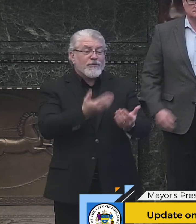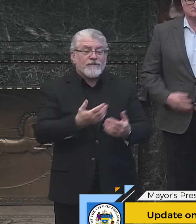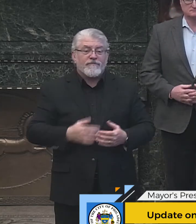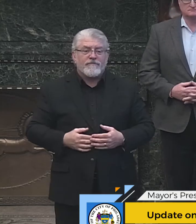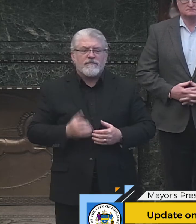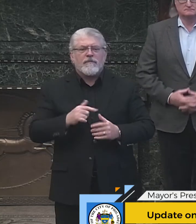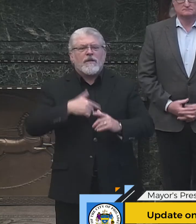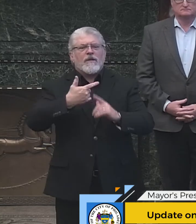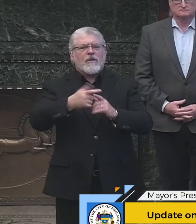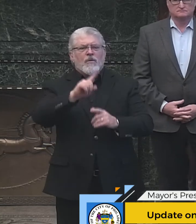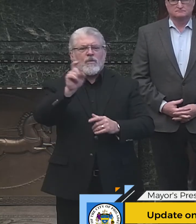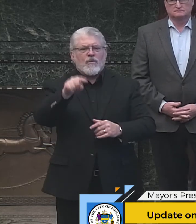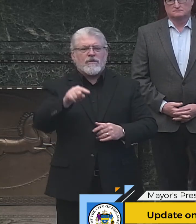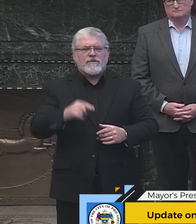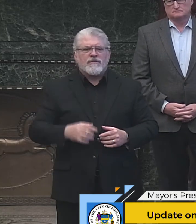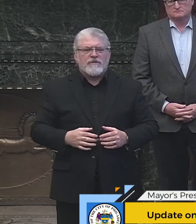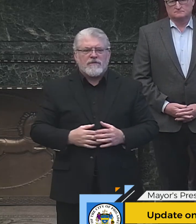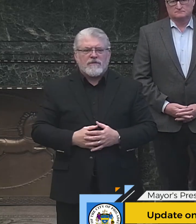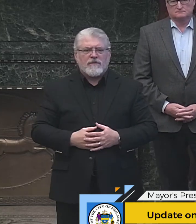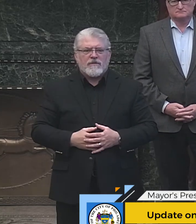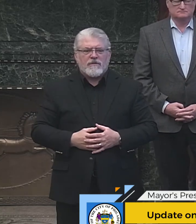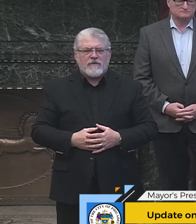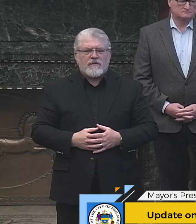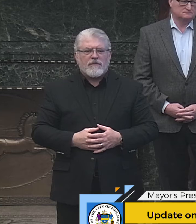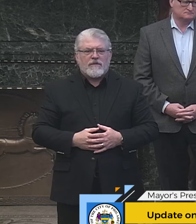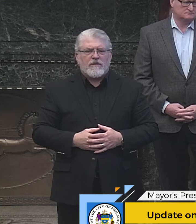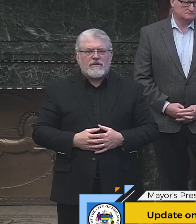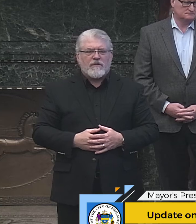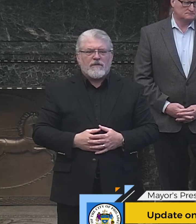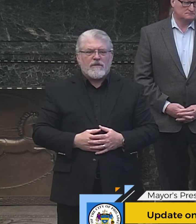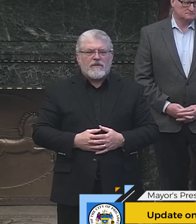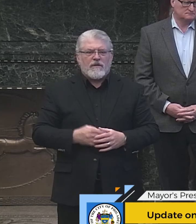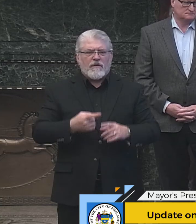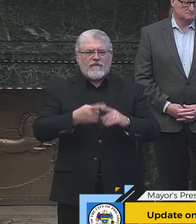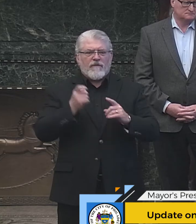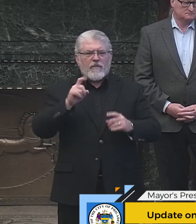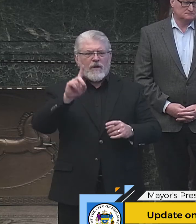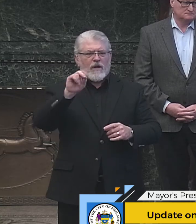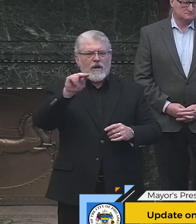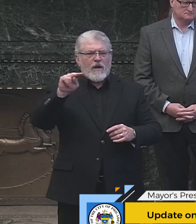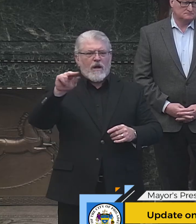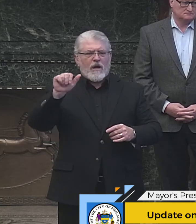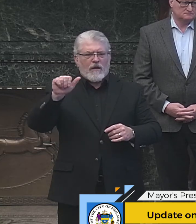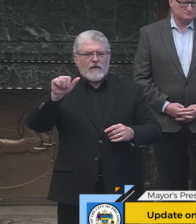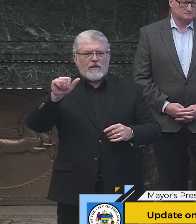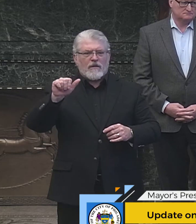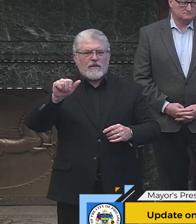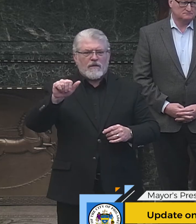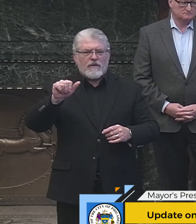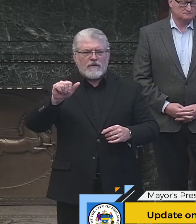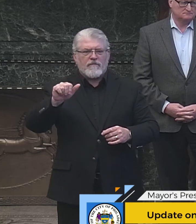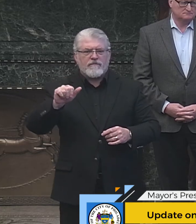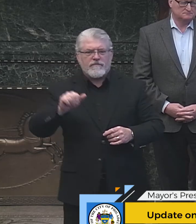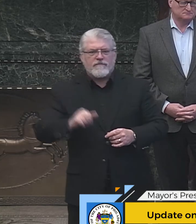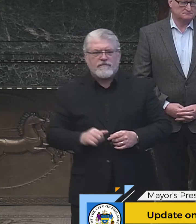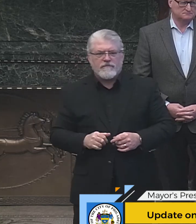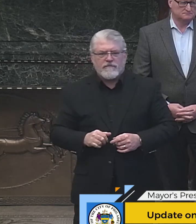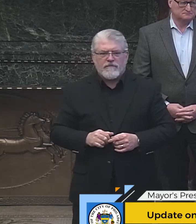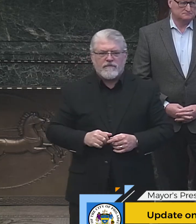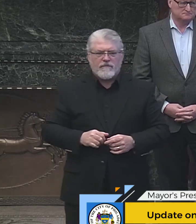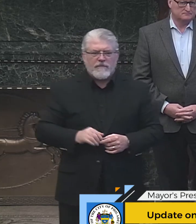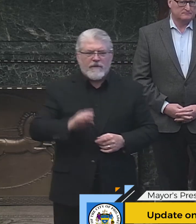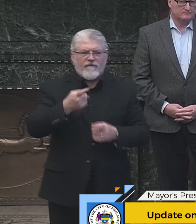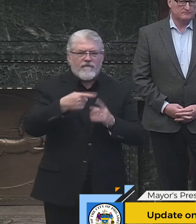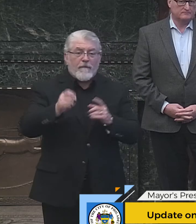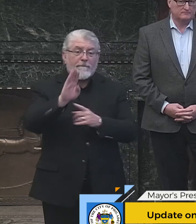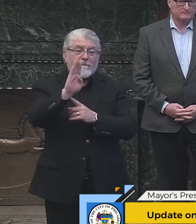Danya from Billy Penn. Hi there, thanks so much. You might not have an answer